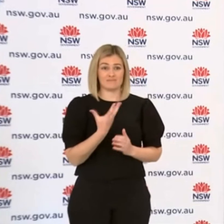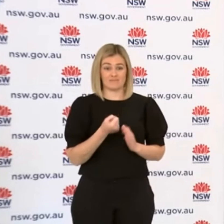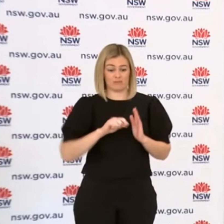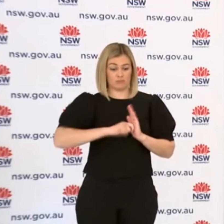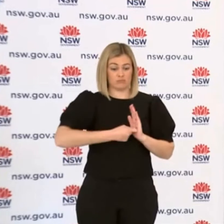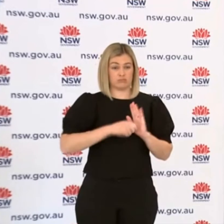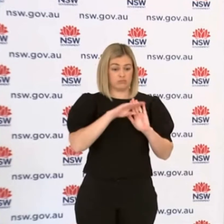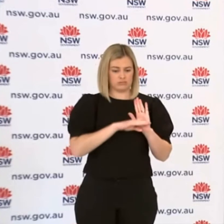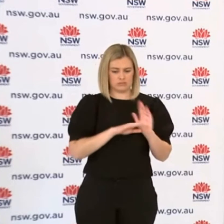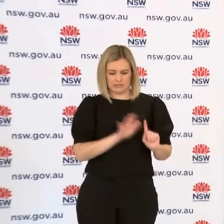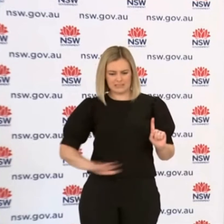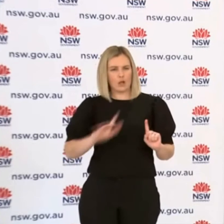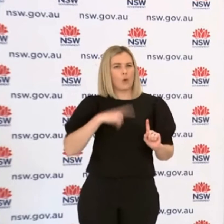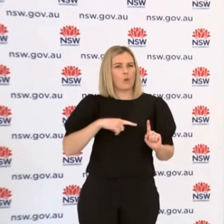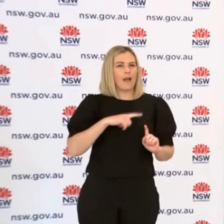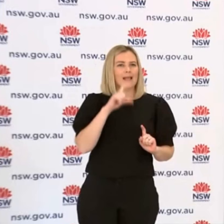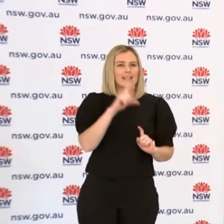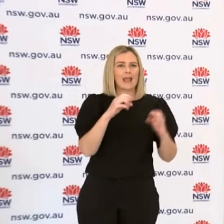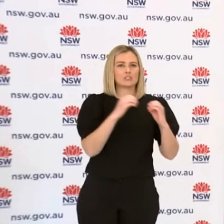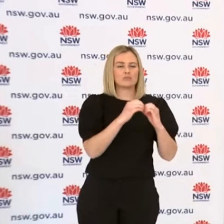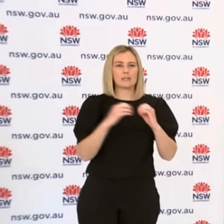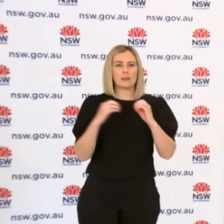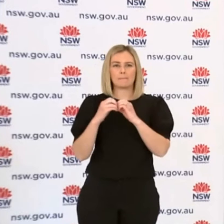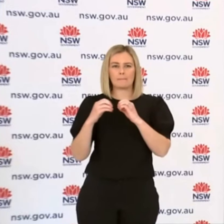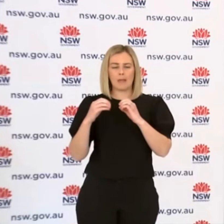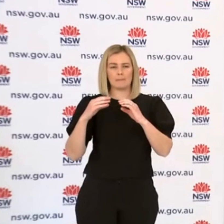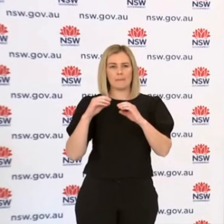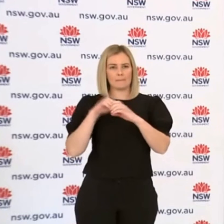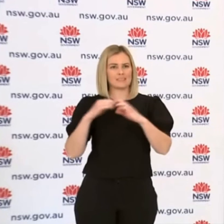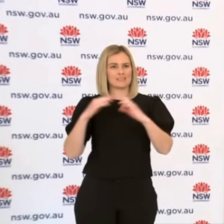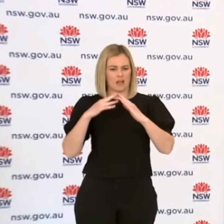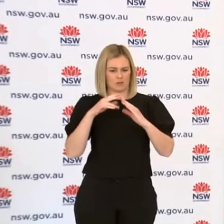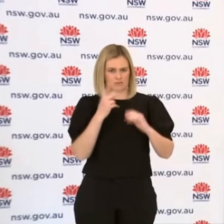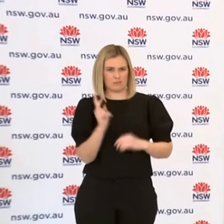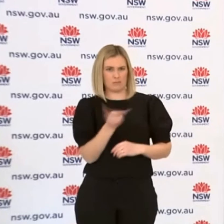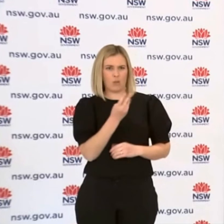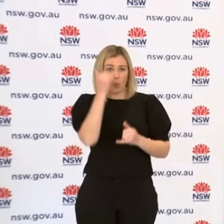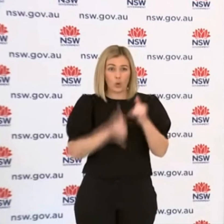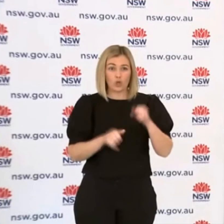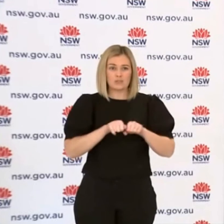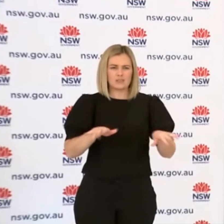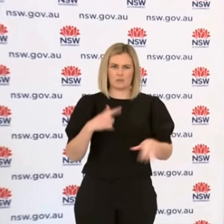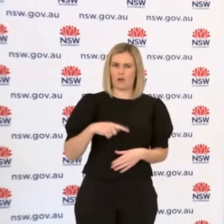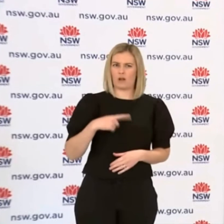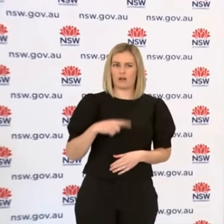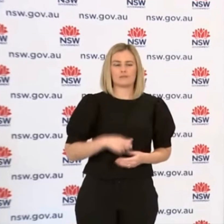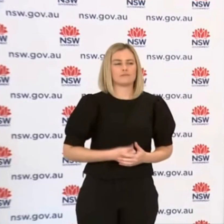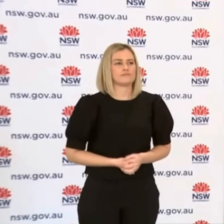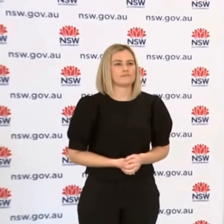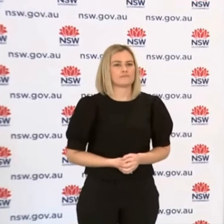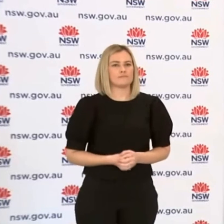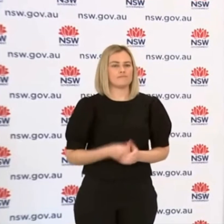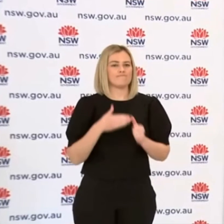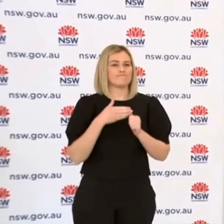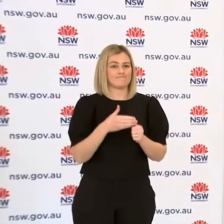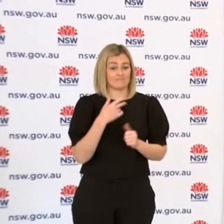it Canterbury-Bankstown is the one that's the biggest one of concern? What are you noticing there? What we're seeing is a rapid increase in numbers in